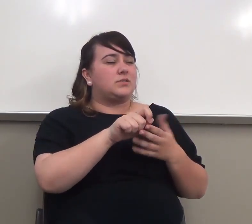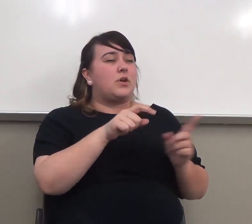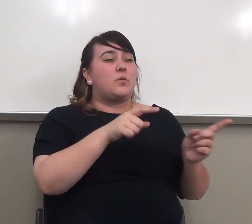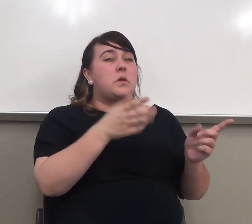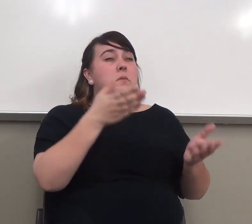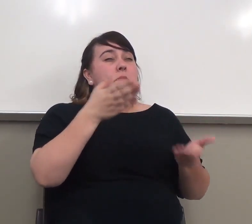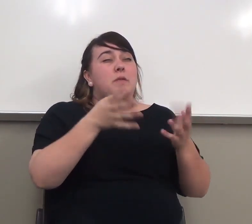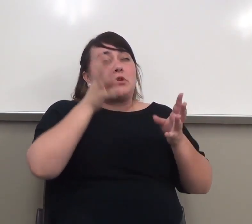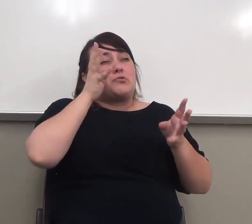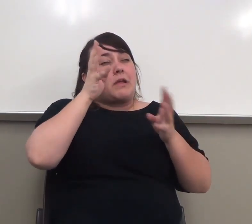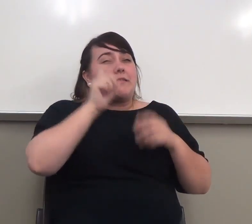under